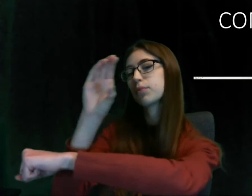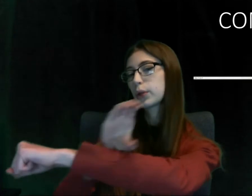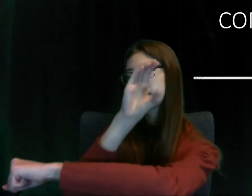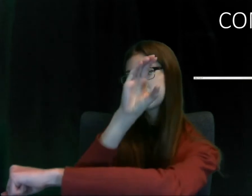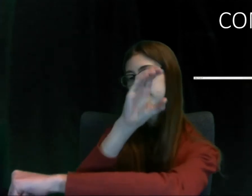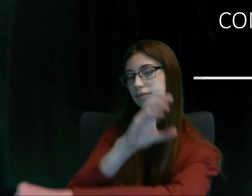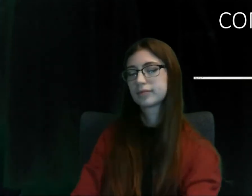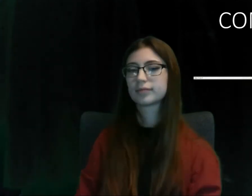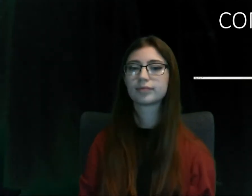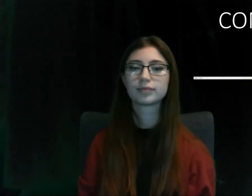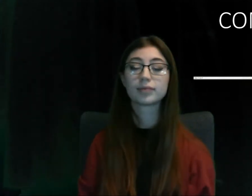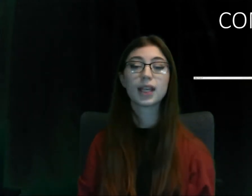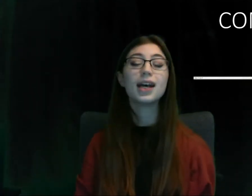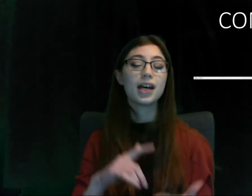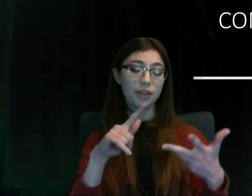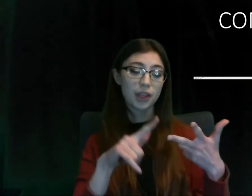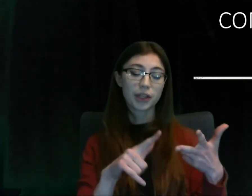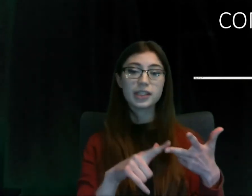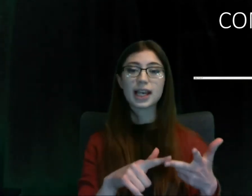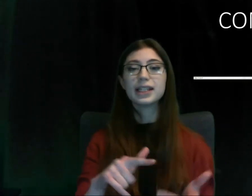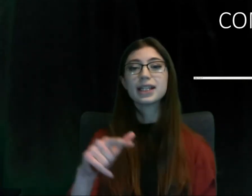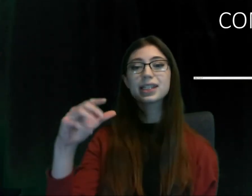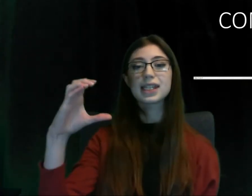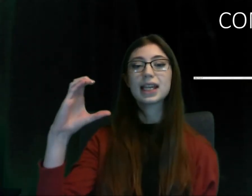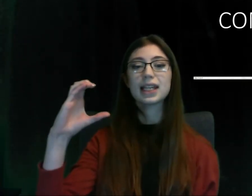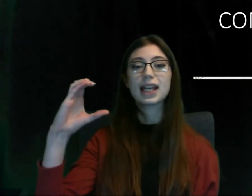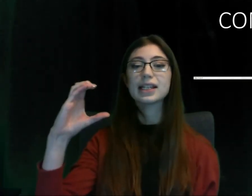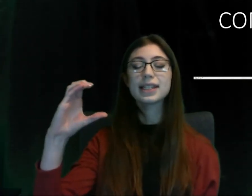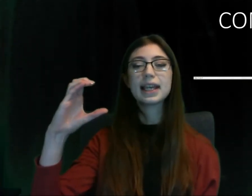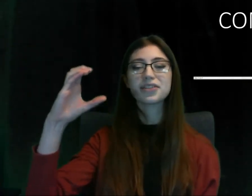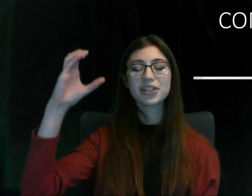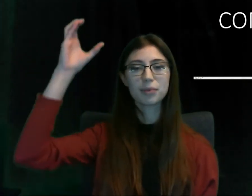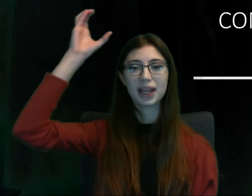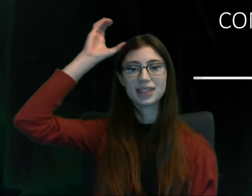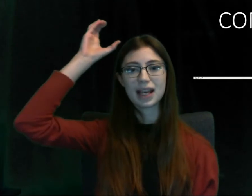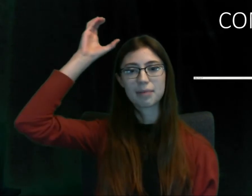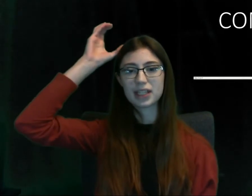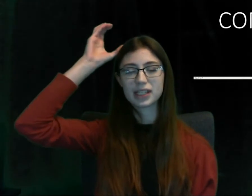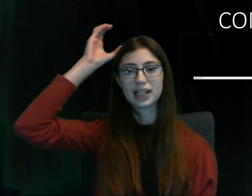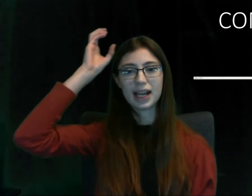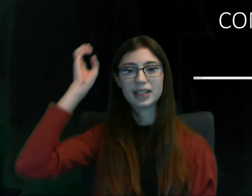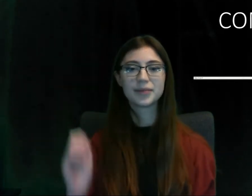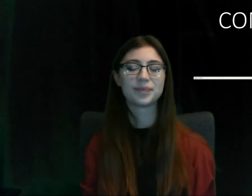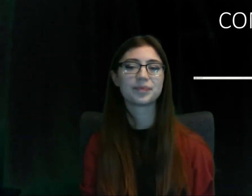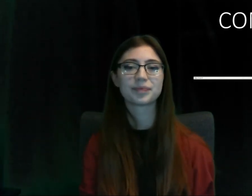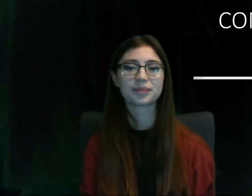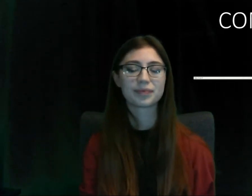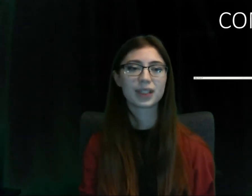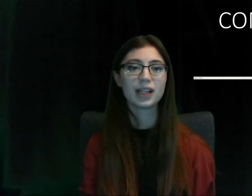Computer. The third sign is taking a C hand shape and tapping it to your head.